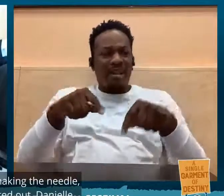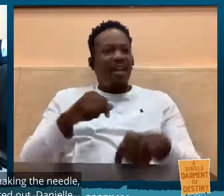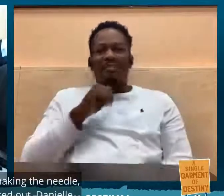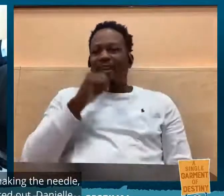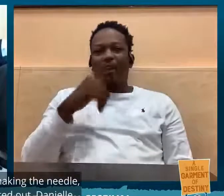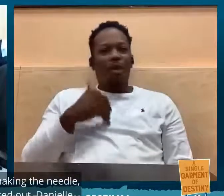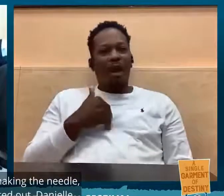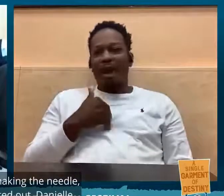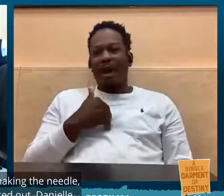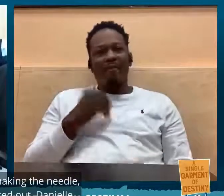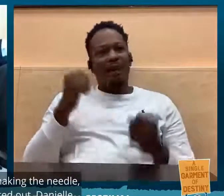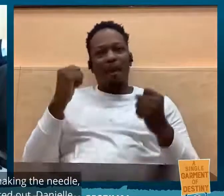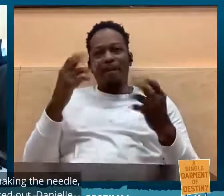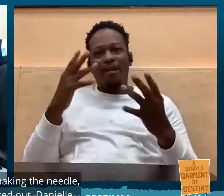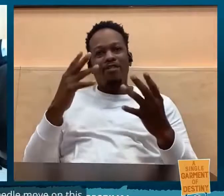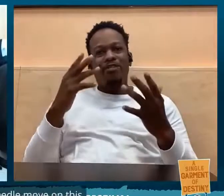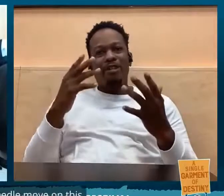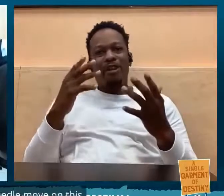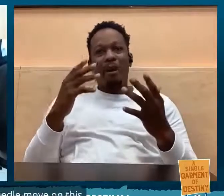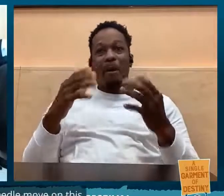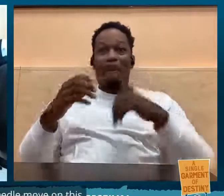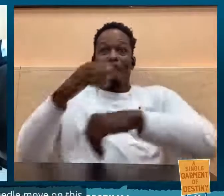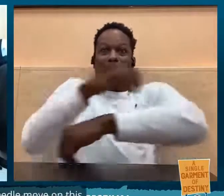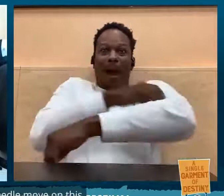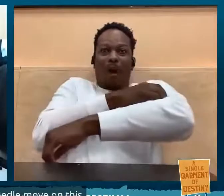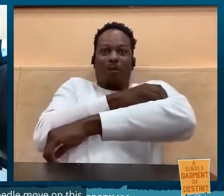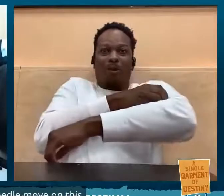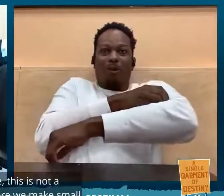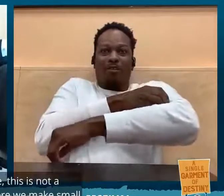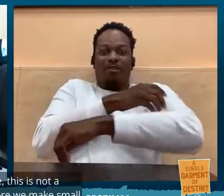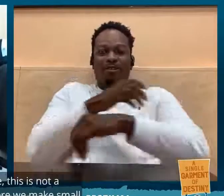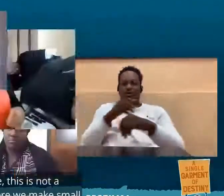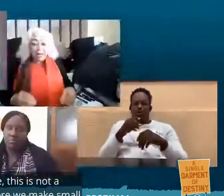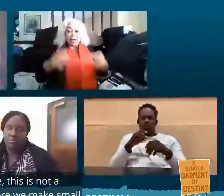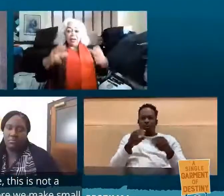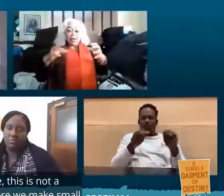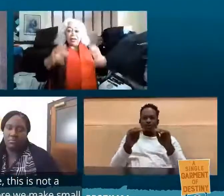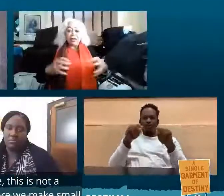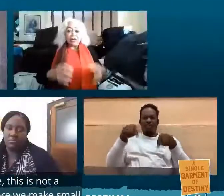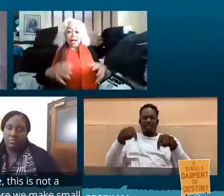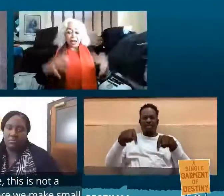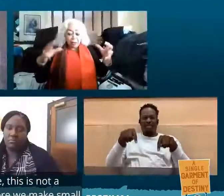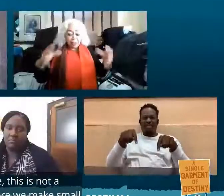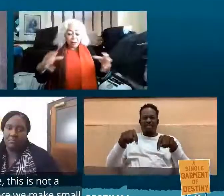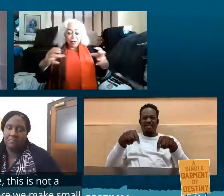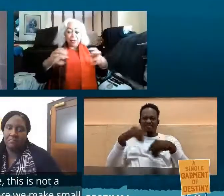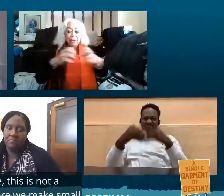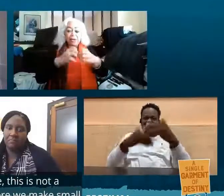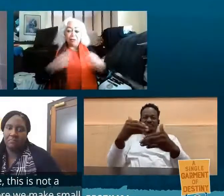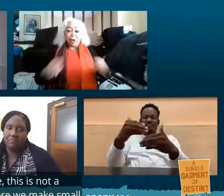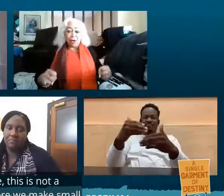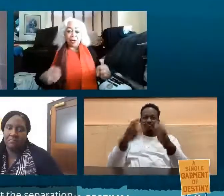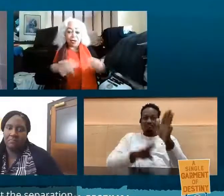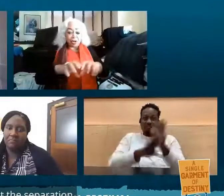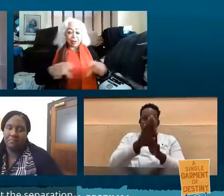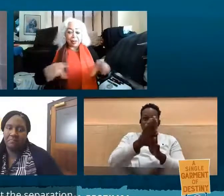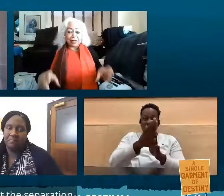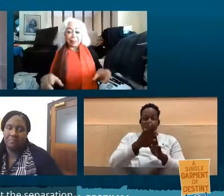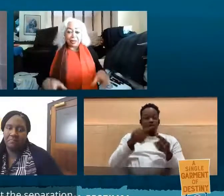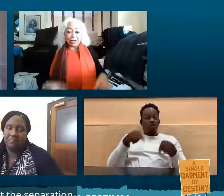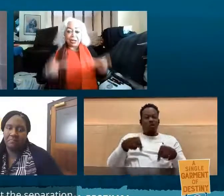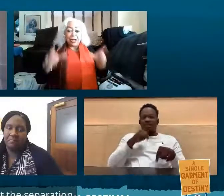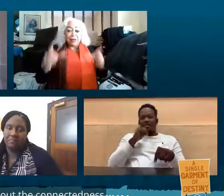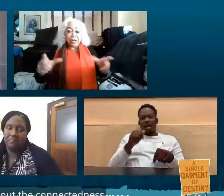making the needle, as you pointed out, Danielle, making the needle move on this. So to me, this is not a moment where we make small or talk